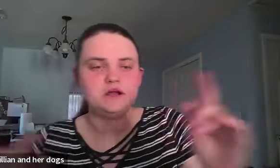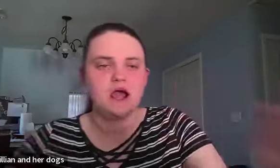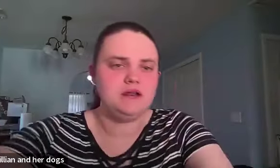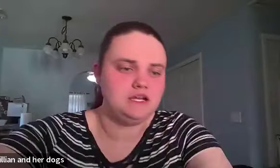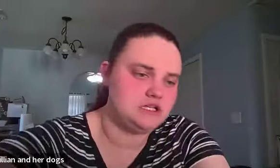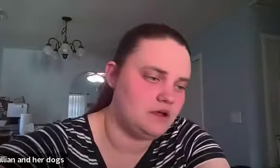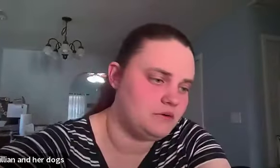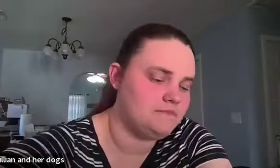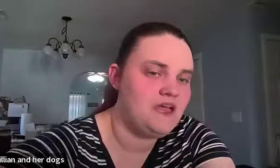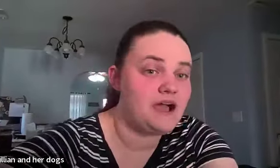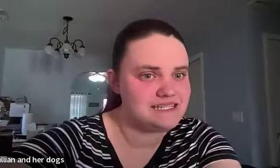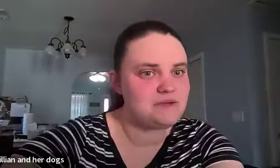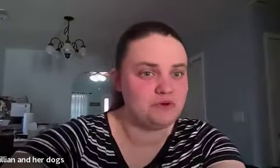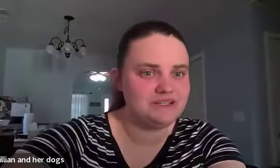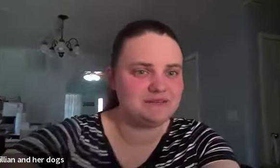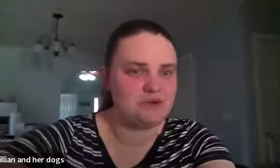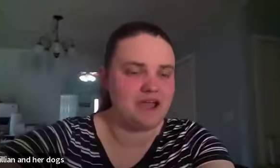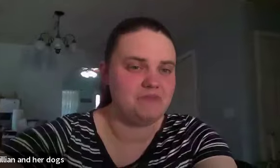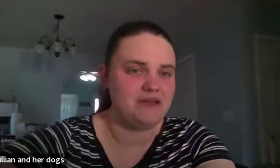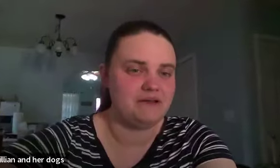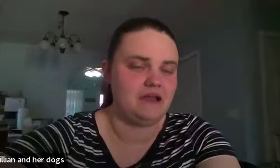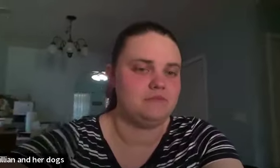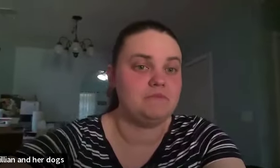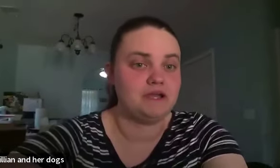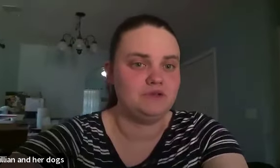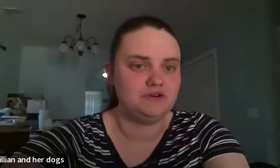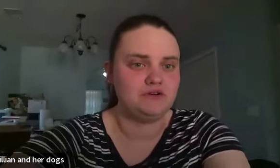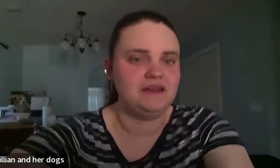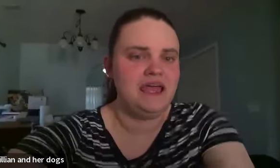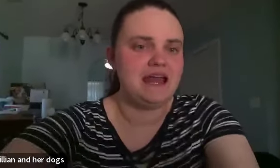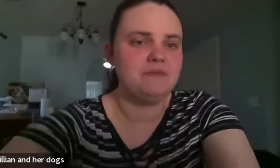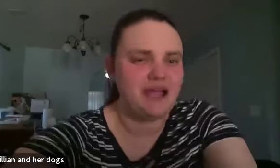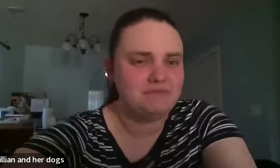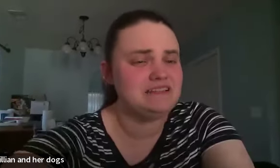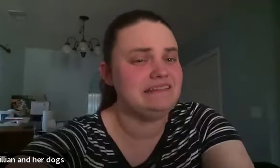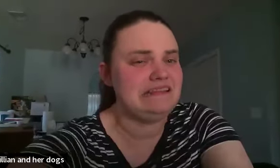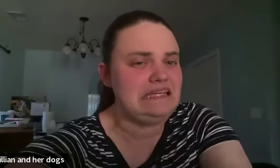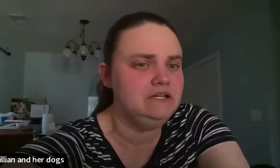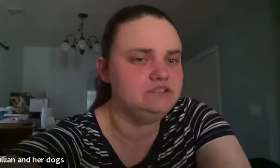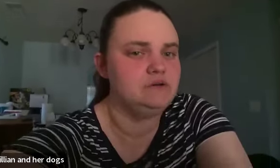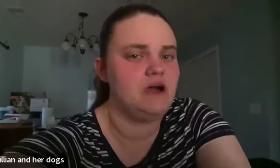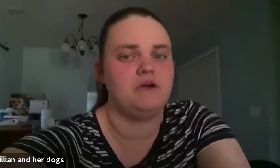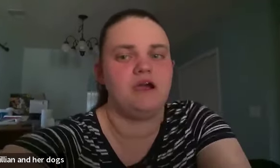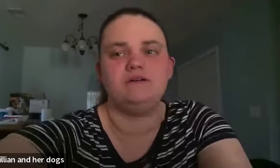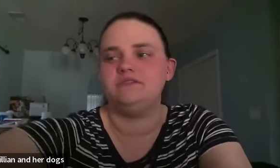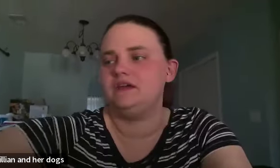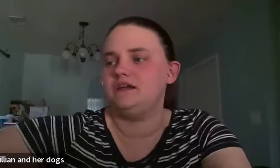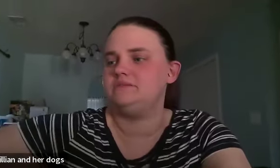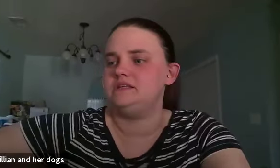for it. I'm gonna actually lower. I stack books to put my my computer on, and I'm like, I'm just a little too high where I don't think I can